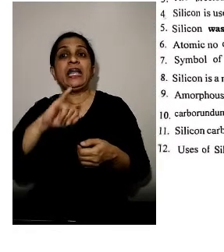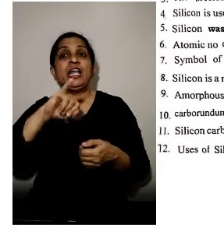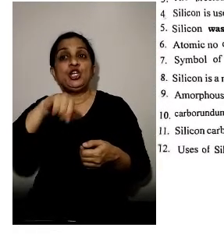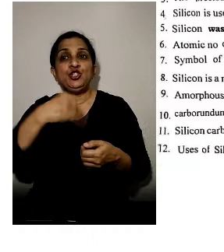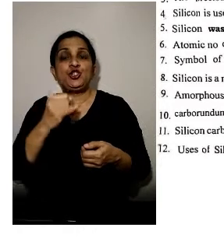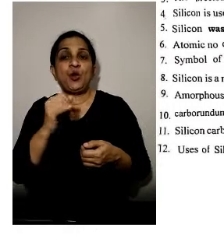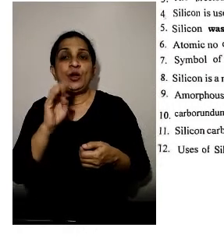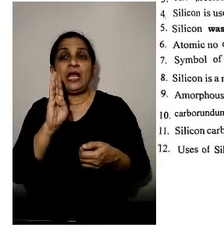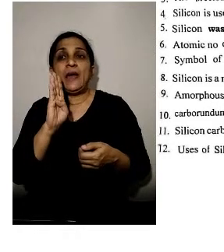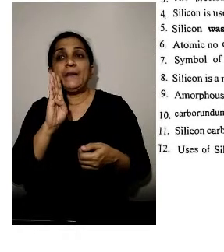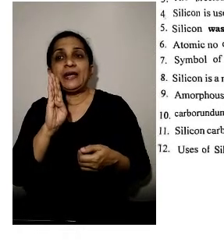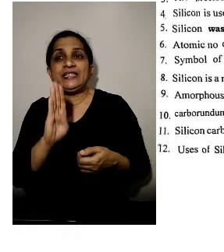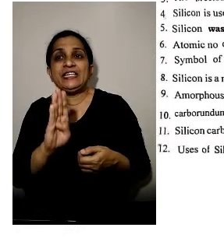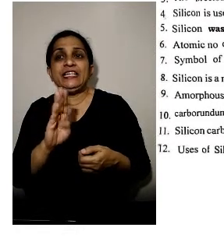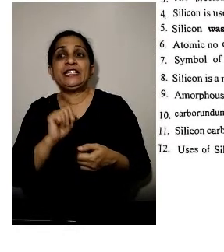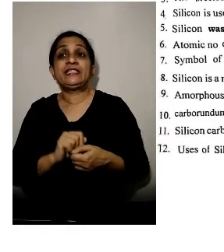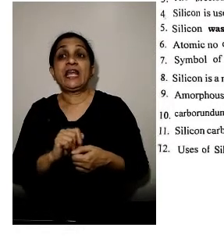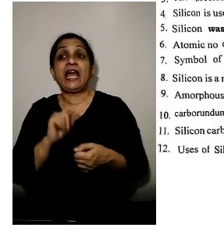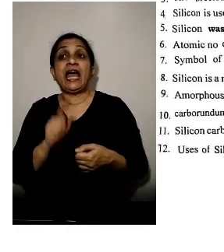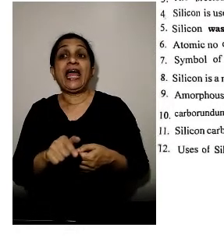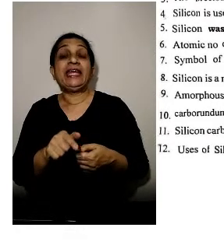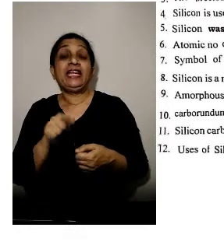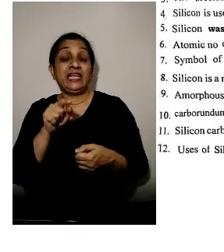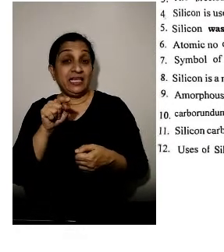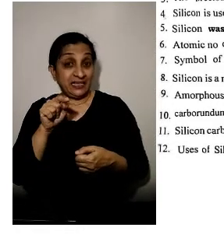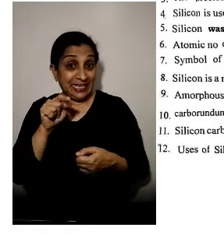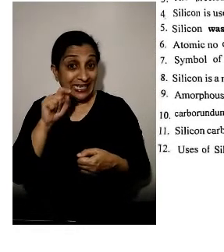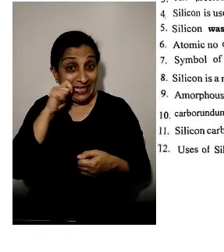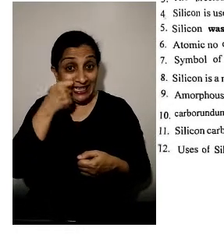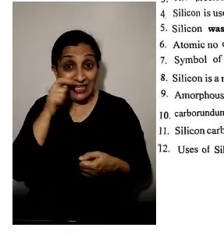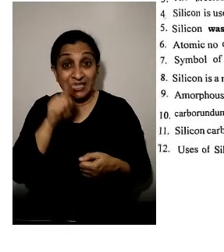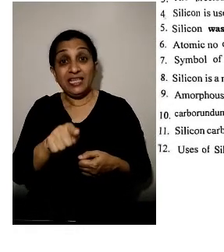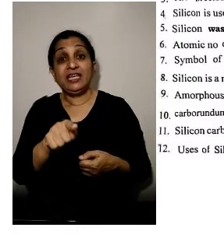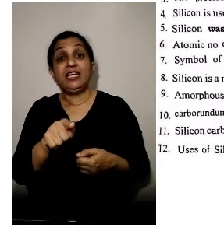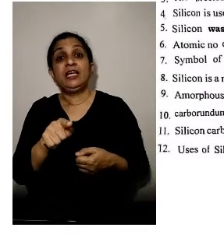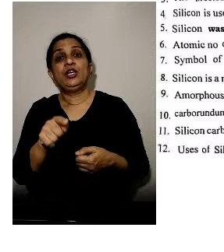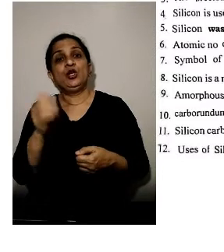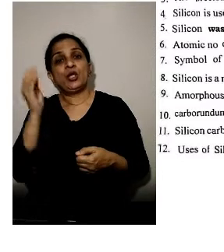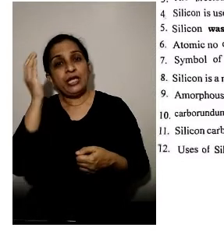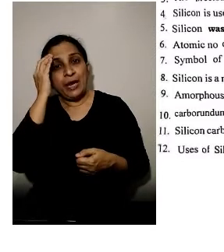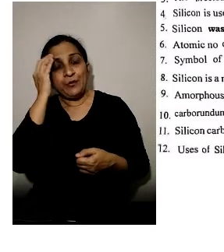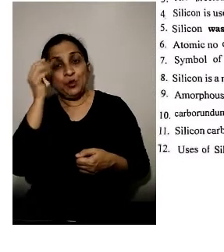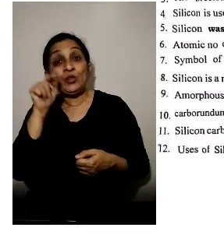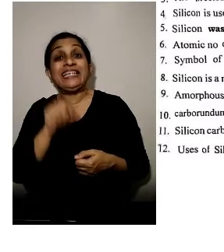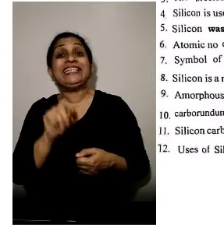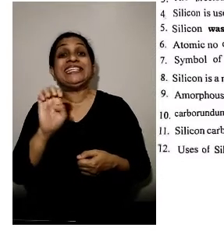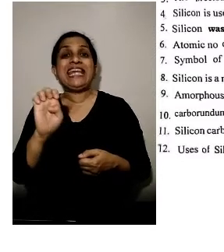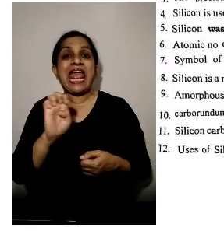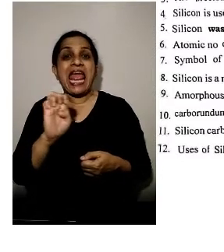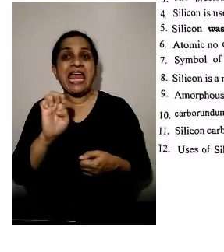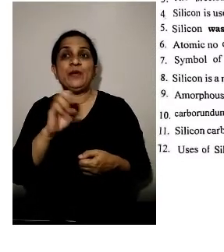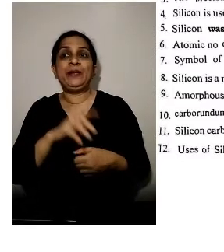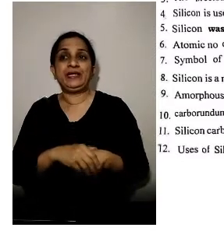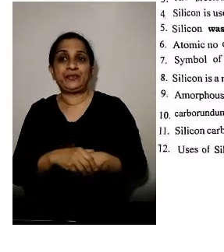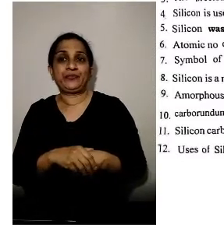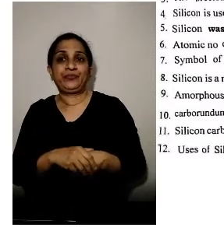by john brazilius and he came to know that it is an